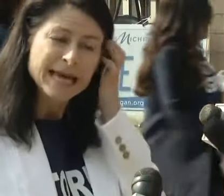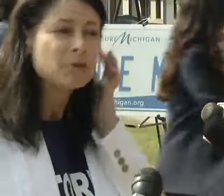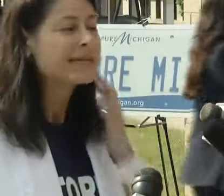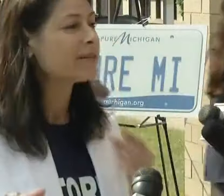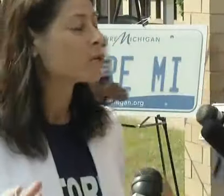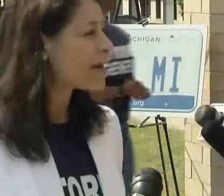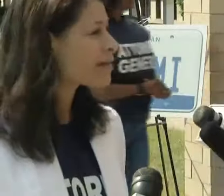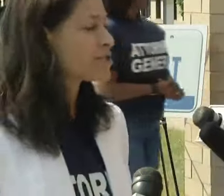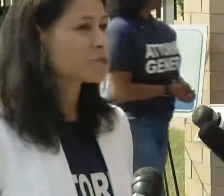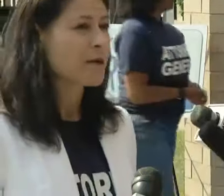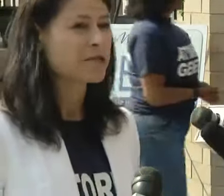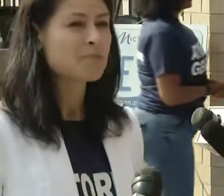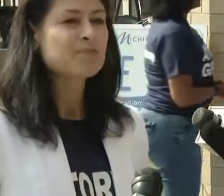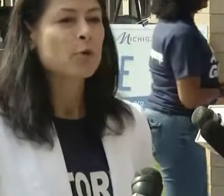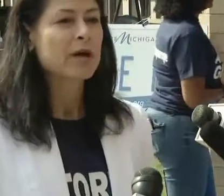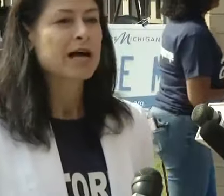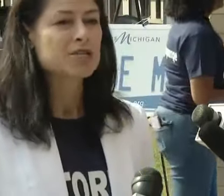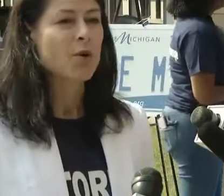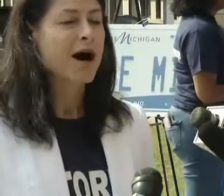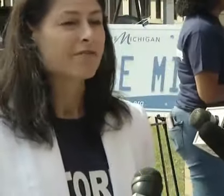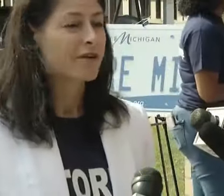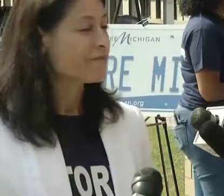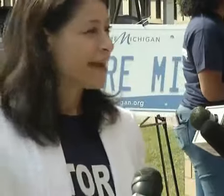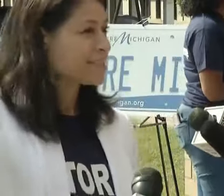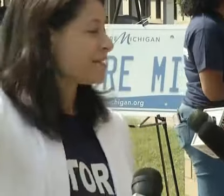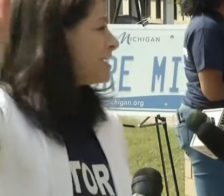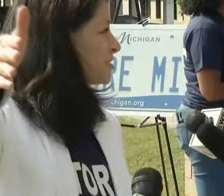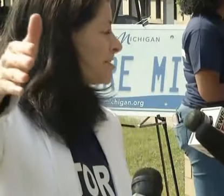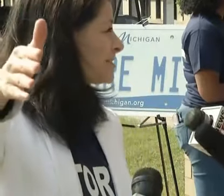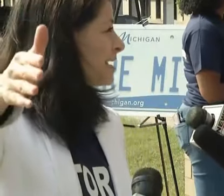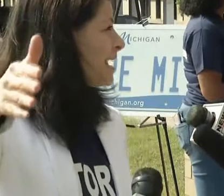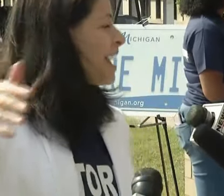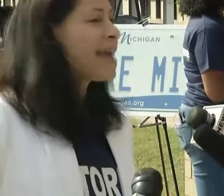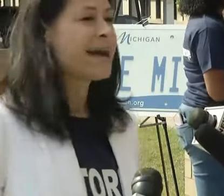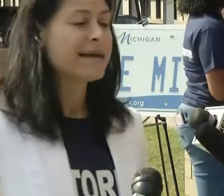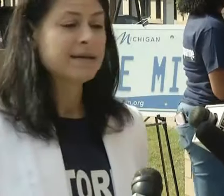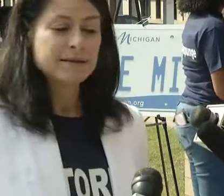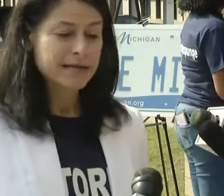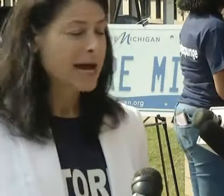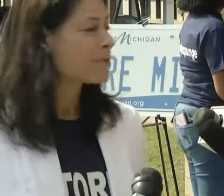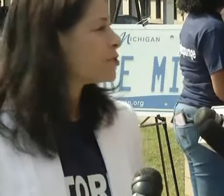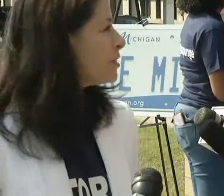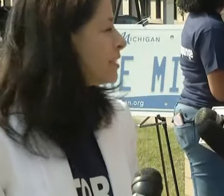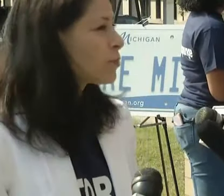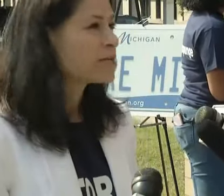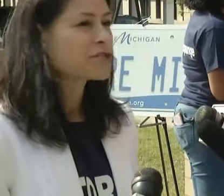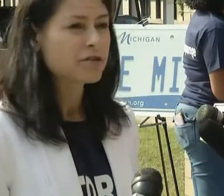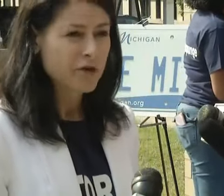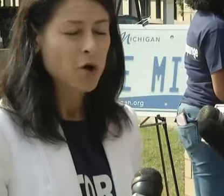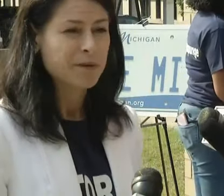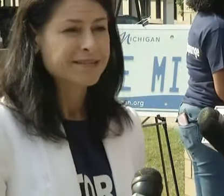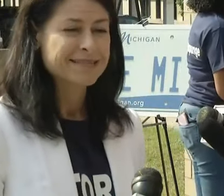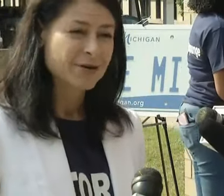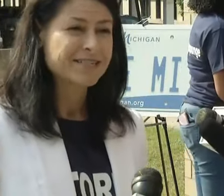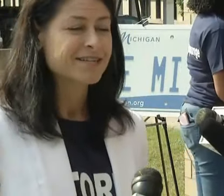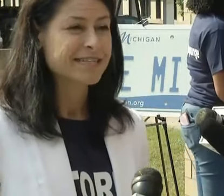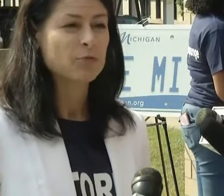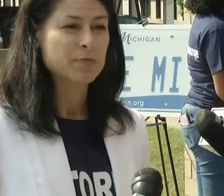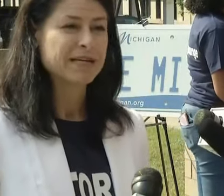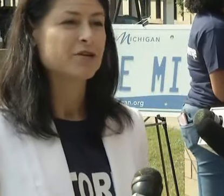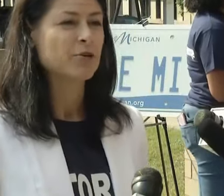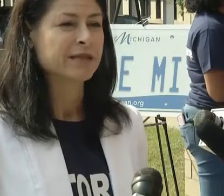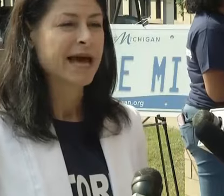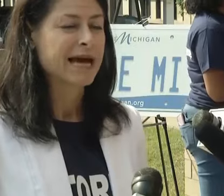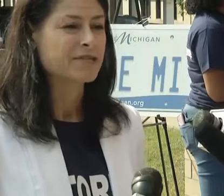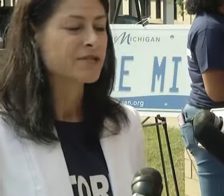people being able to get their records expunged, we also offer vaccination and the opportunity to register to vote, because the Secretary of